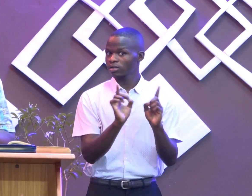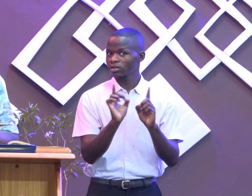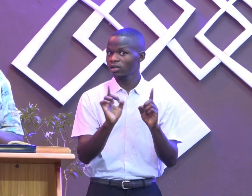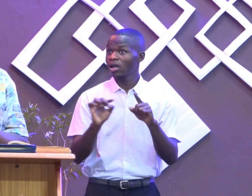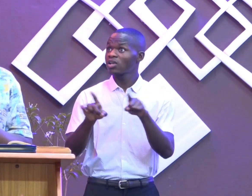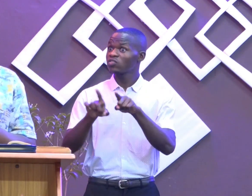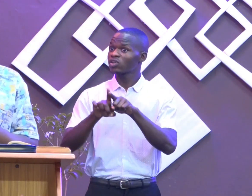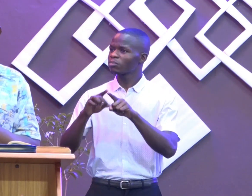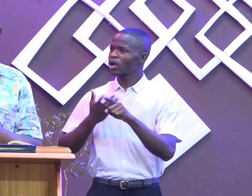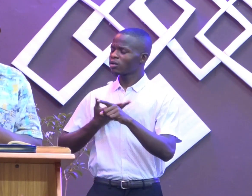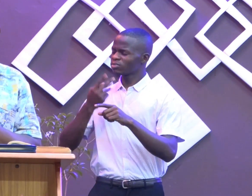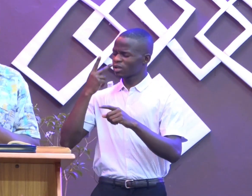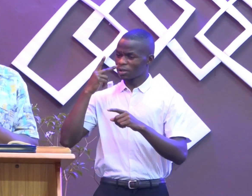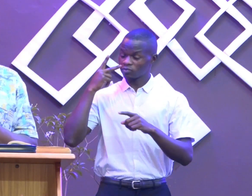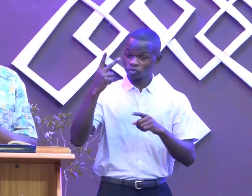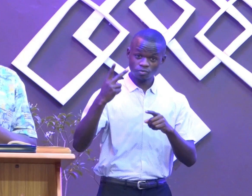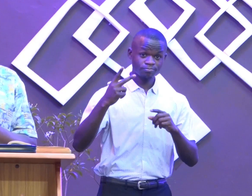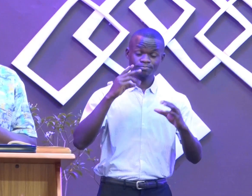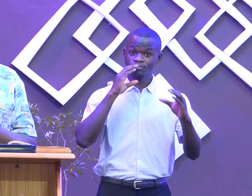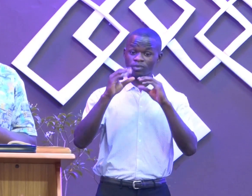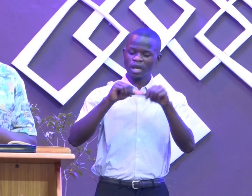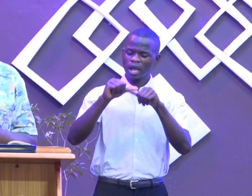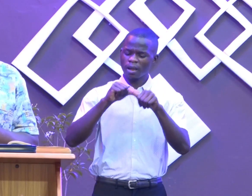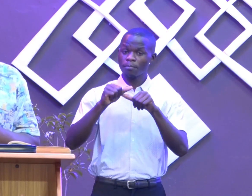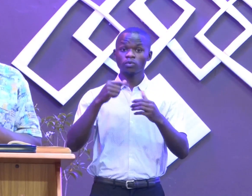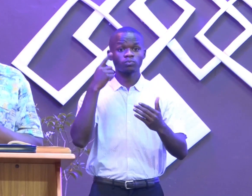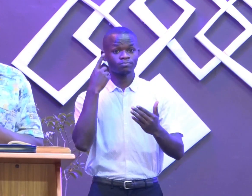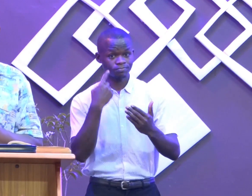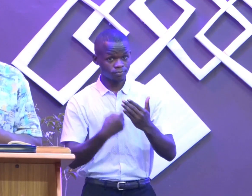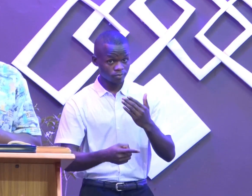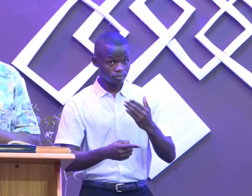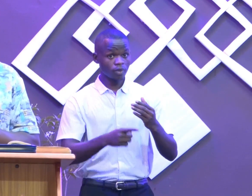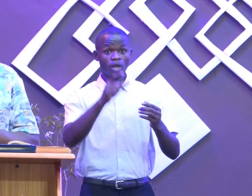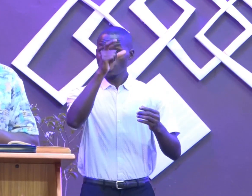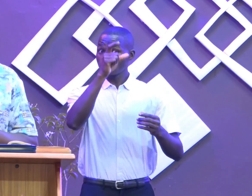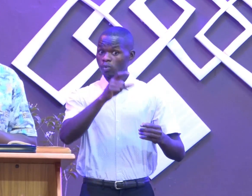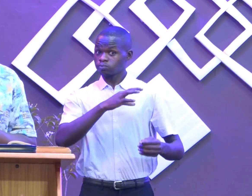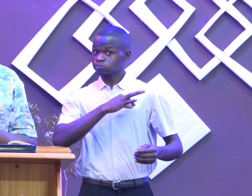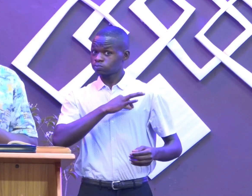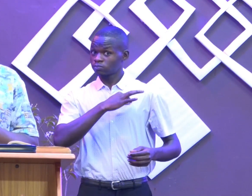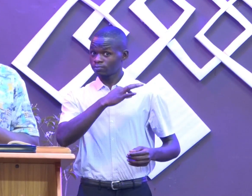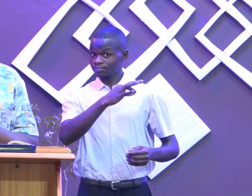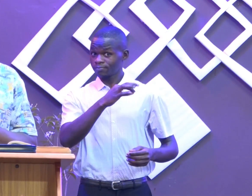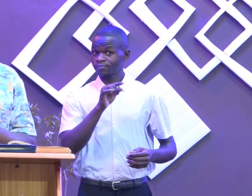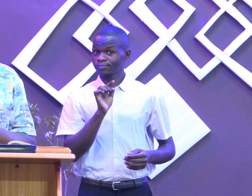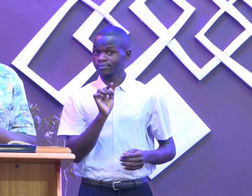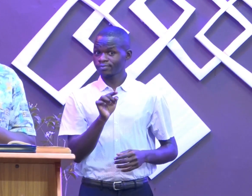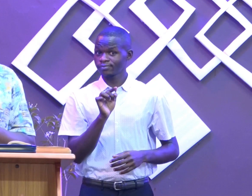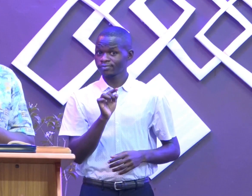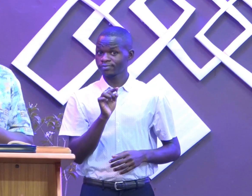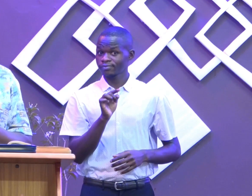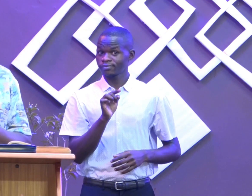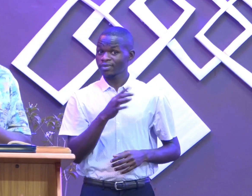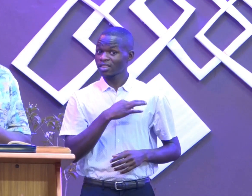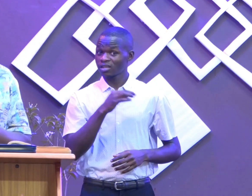tubadde n'okwolesebwa nga kwogera ku bulamu bw'omuntu obw'omwoyo. Just like we've been having the vision that speaks about the vision of the inner man.